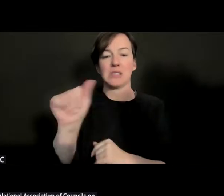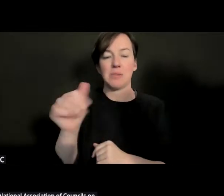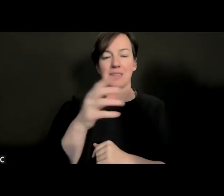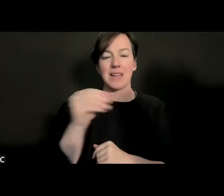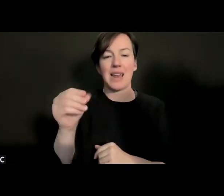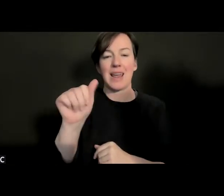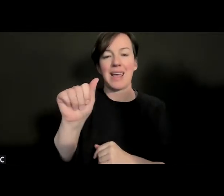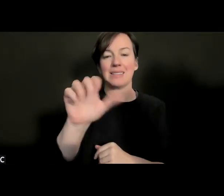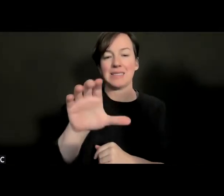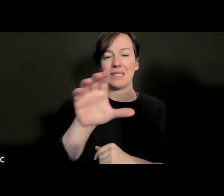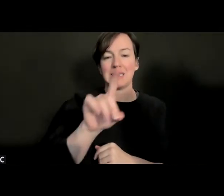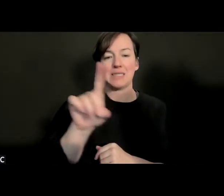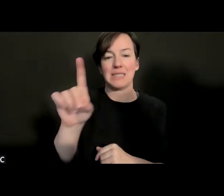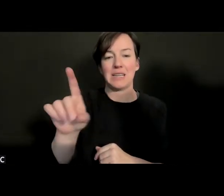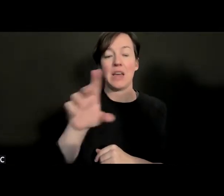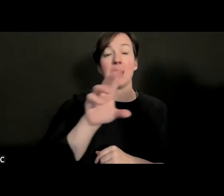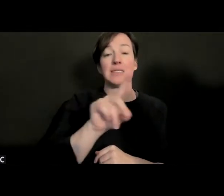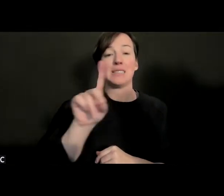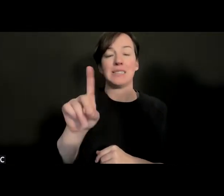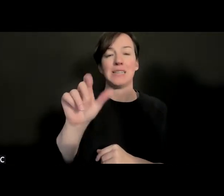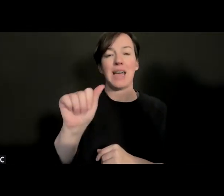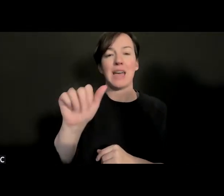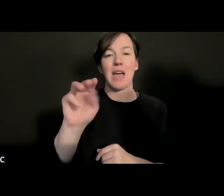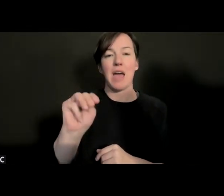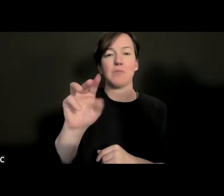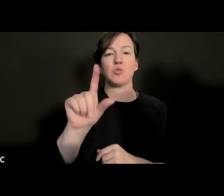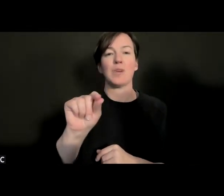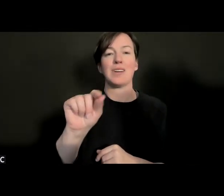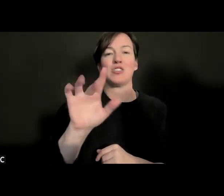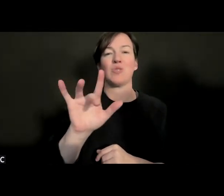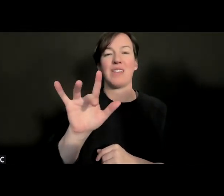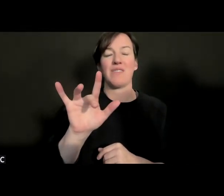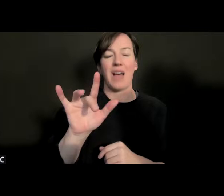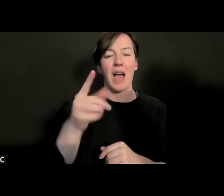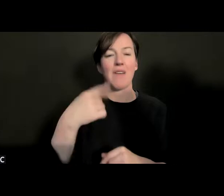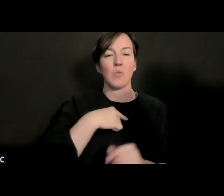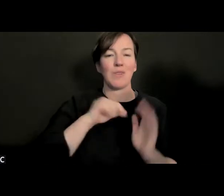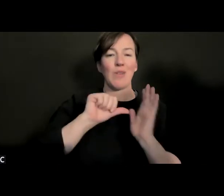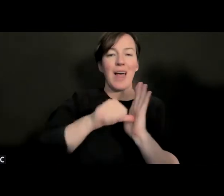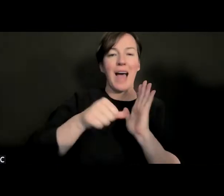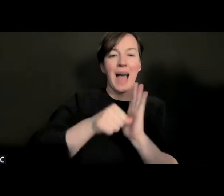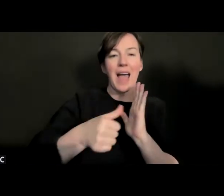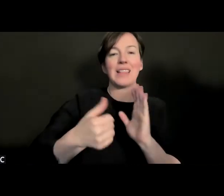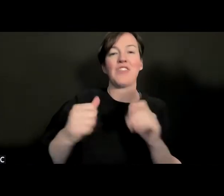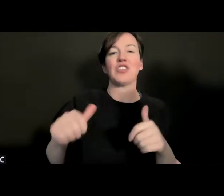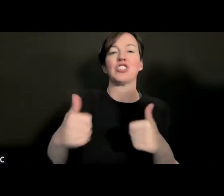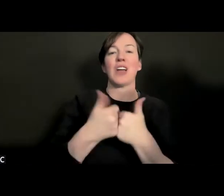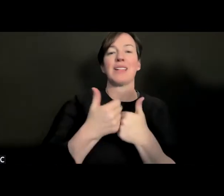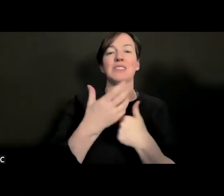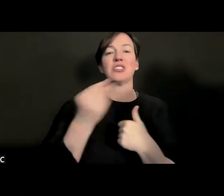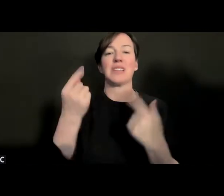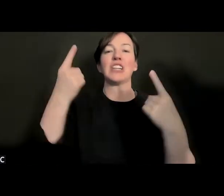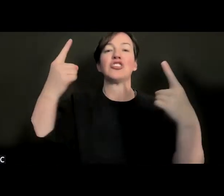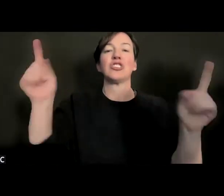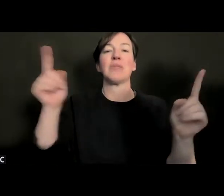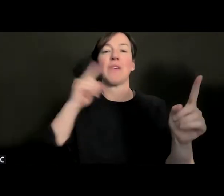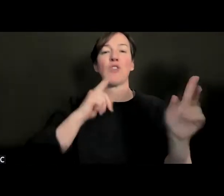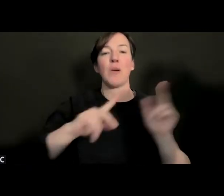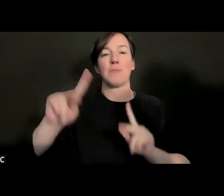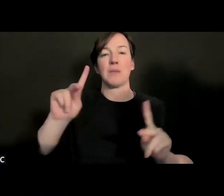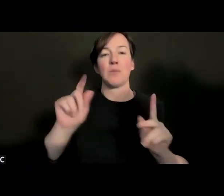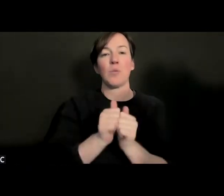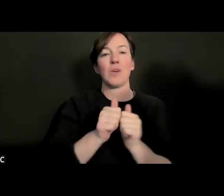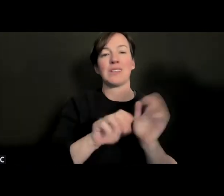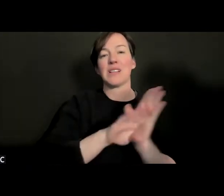NACDD, DDAM 2025 seeks to highlight the challenges and achievements of people with